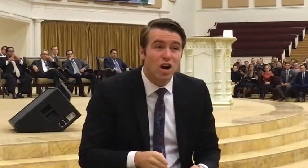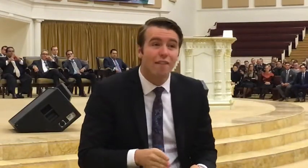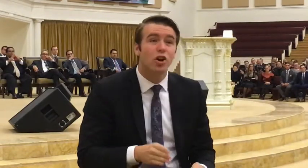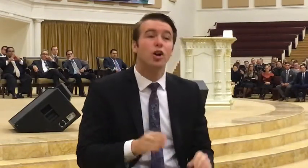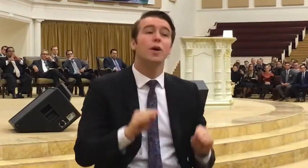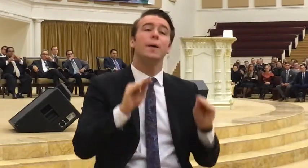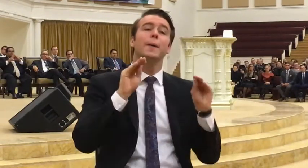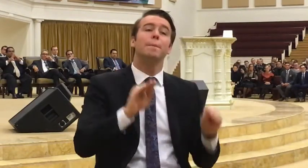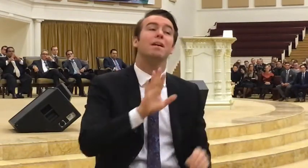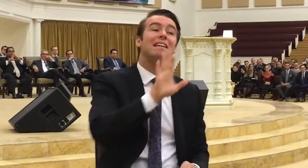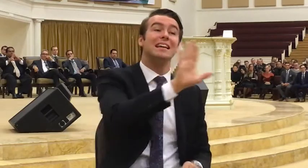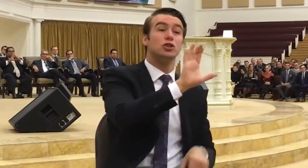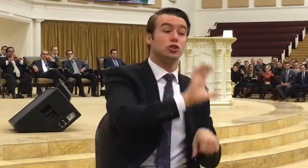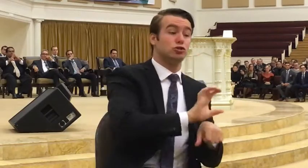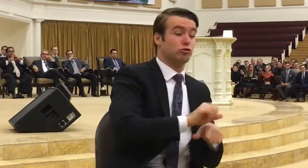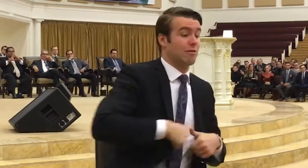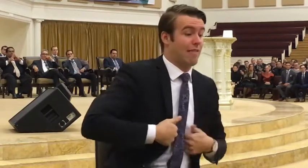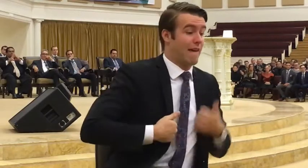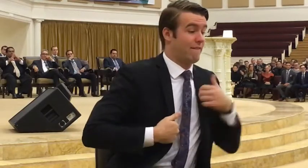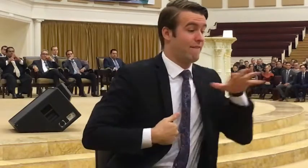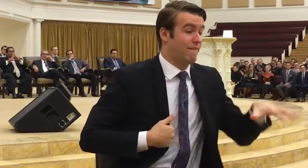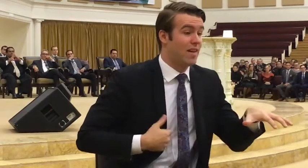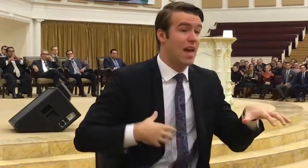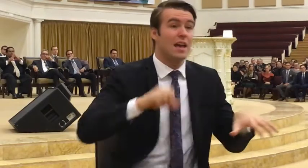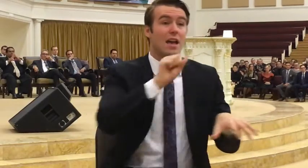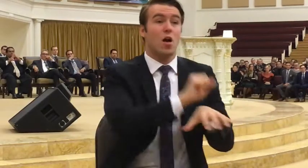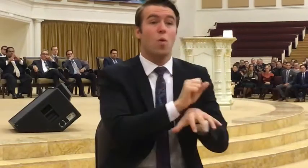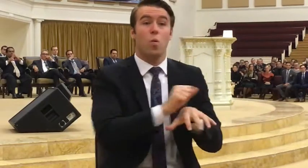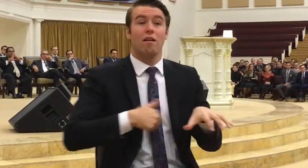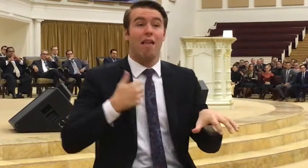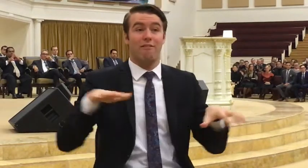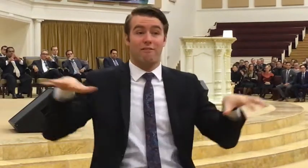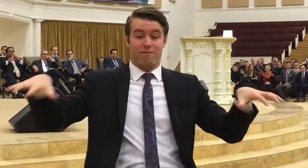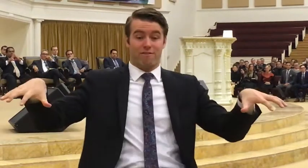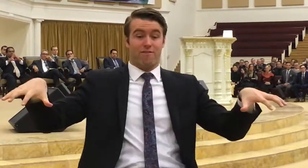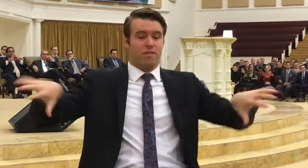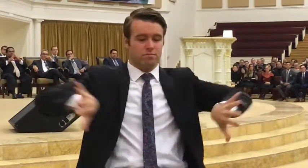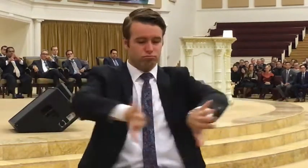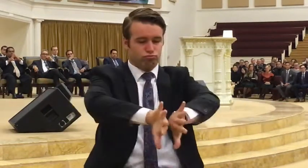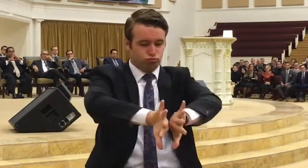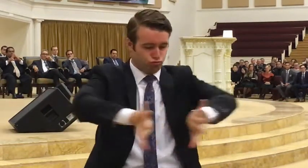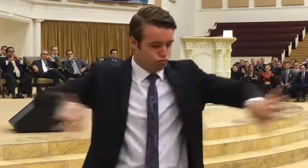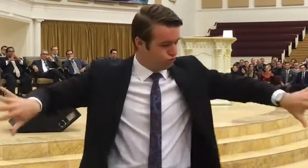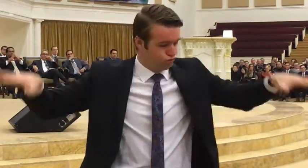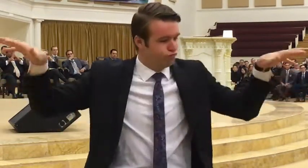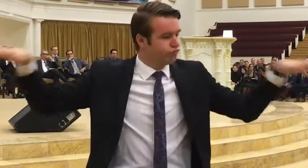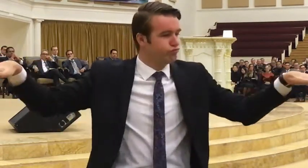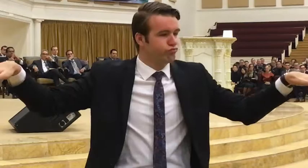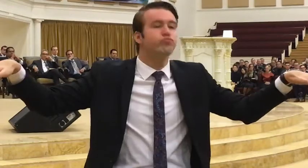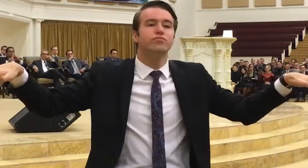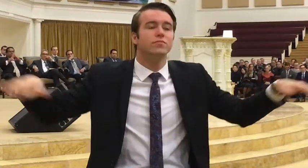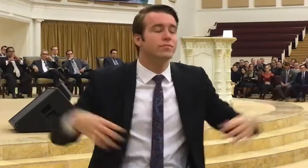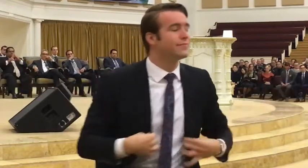his church life and his work life. He didn't have two different sets of